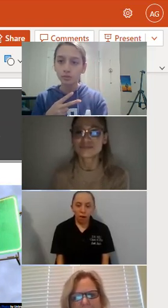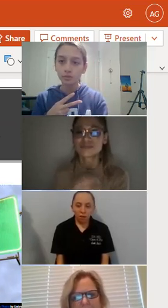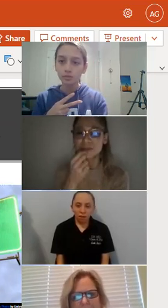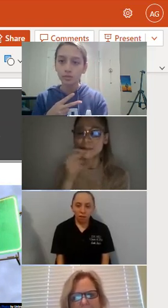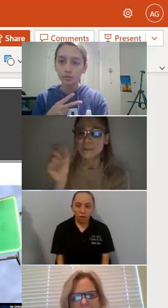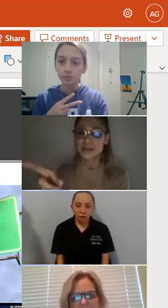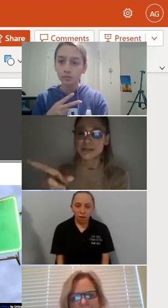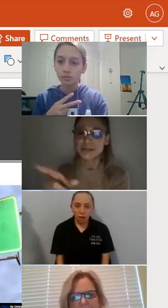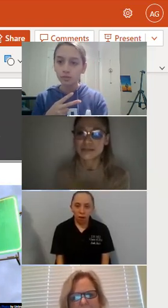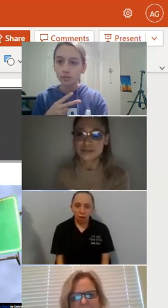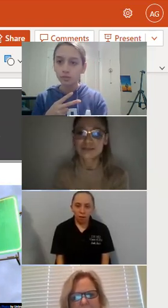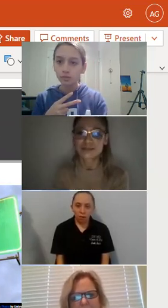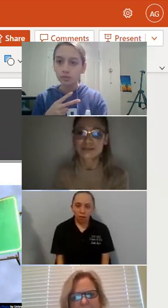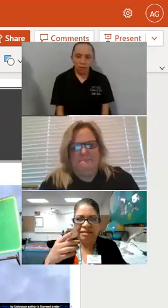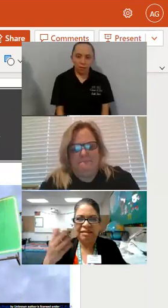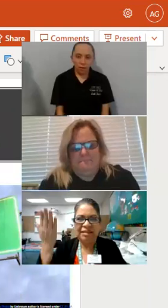So in the past,